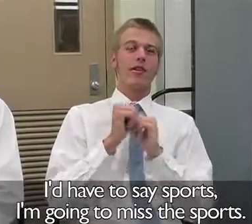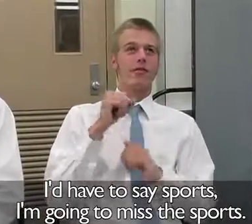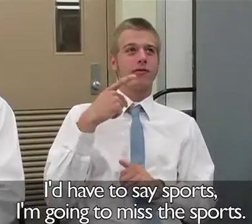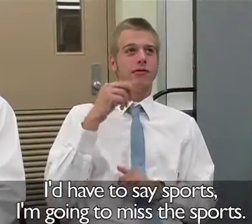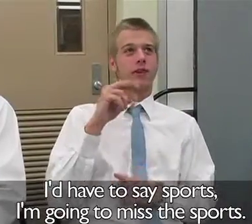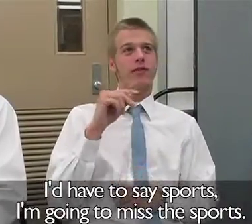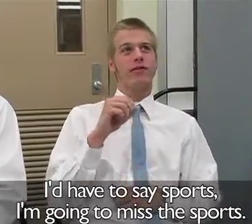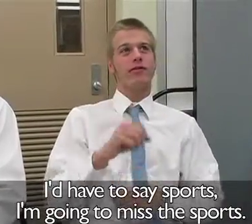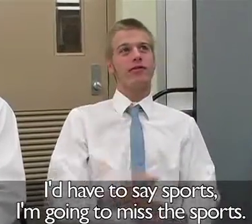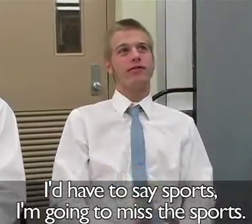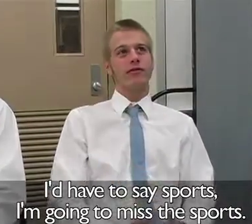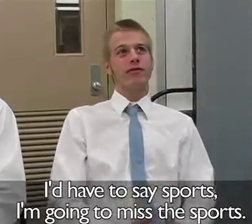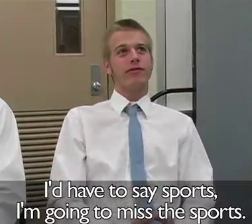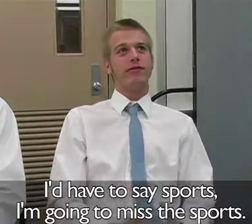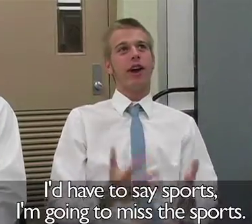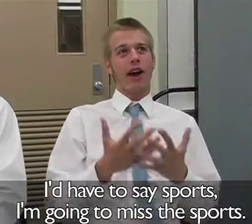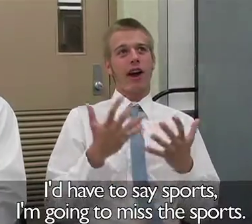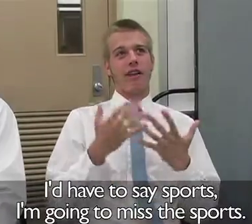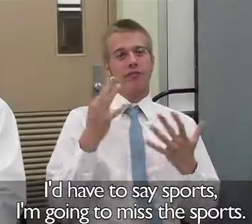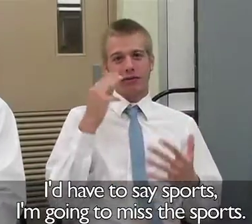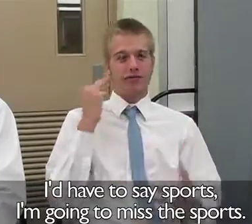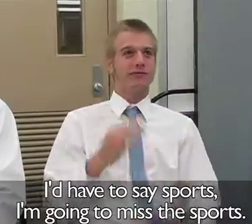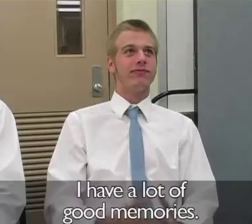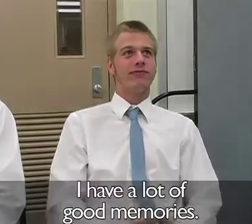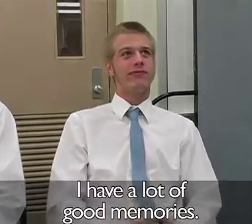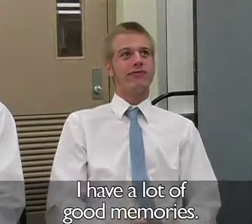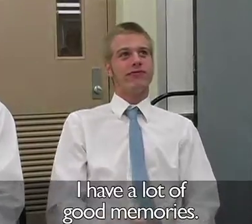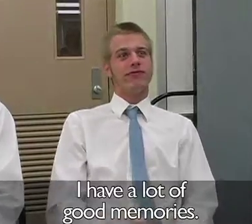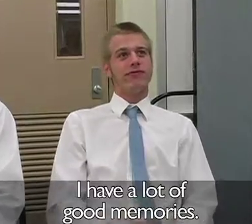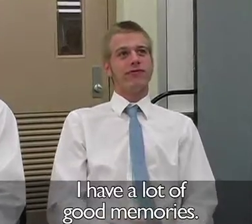I'd have to say sports. I'm going to miss the sports. I have a lot of good memories.